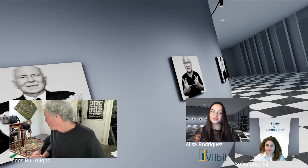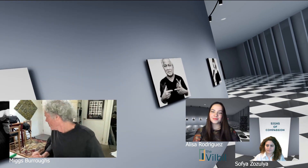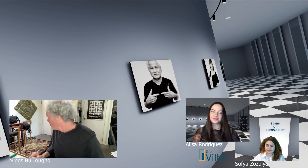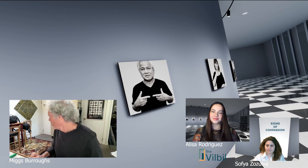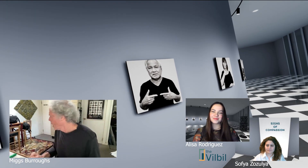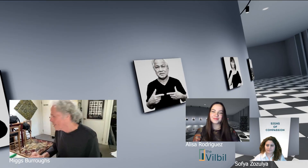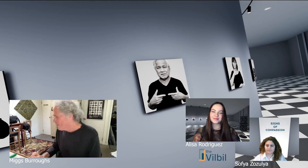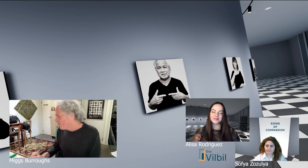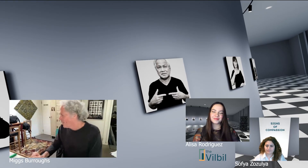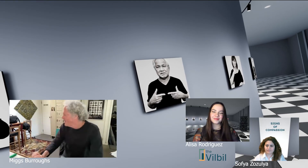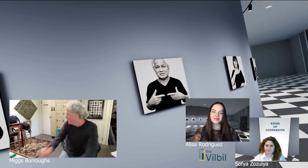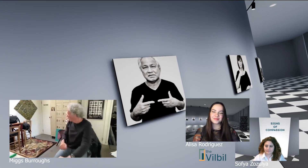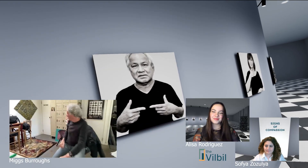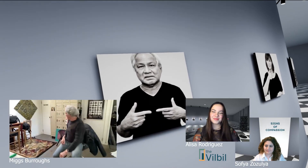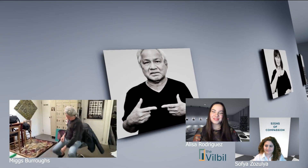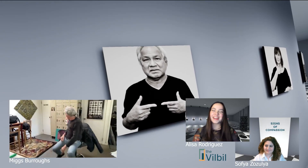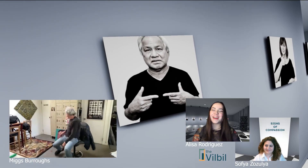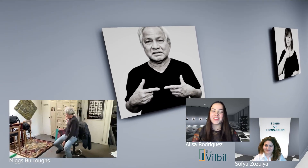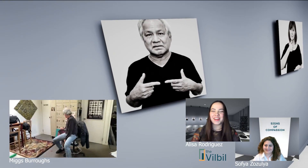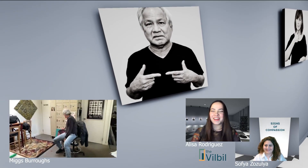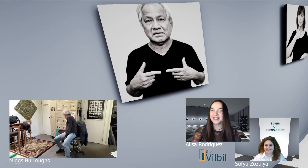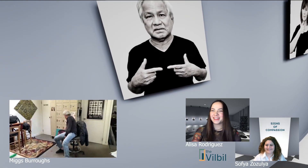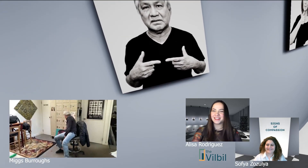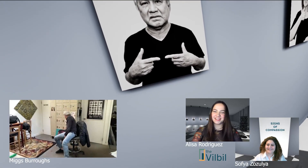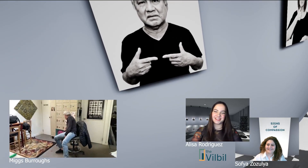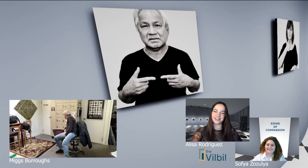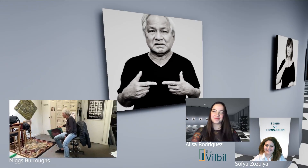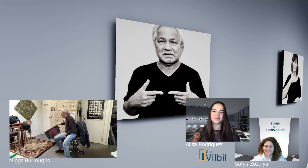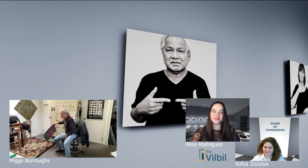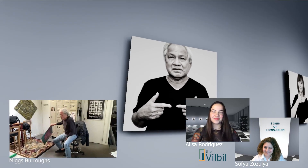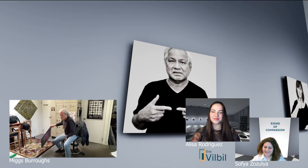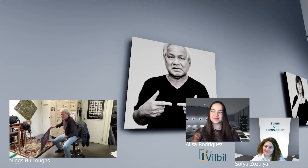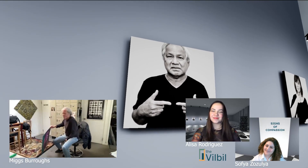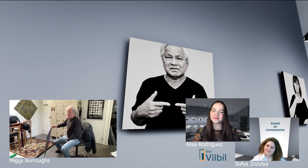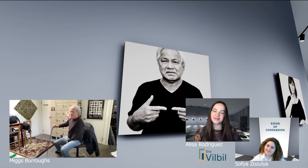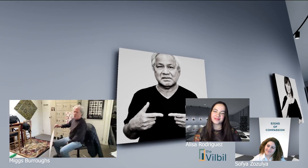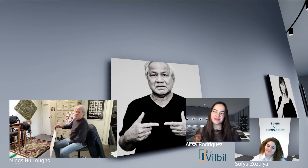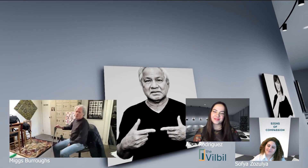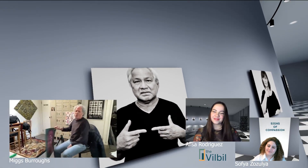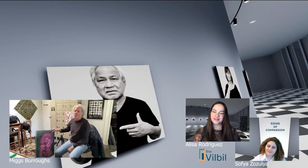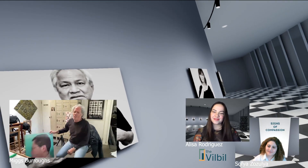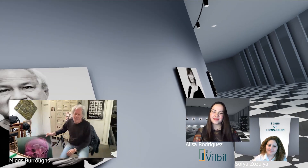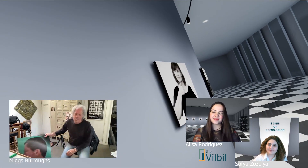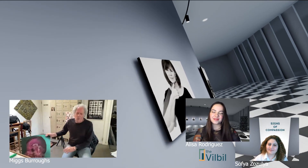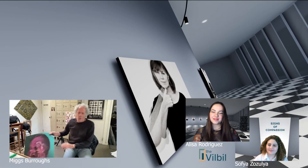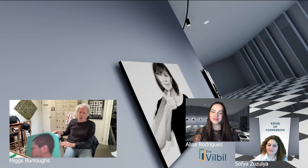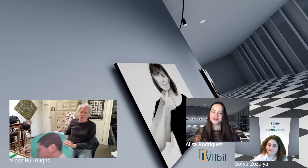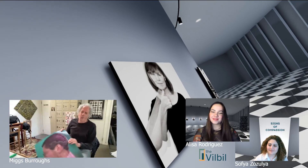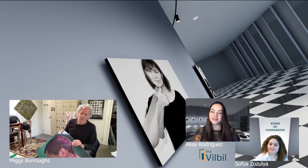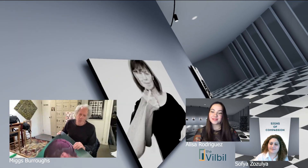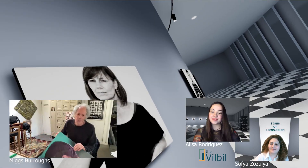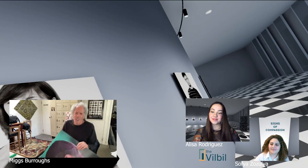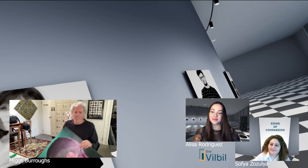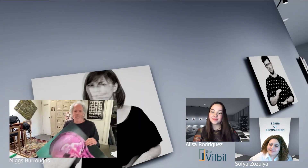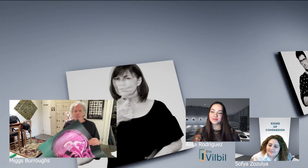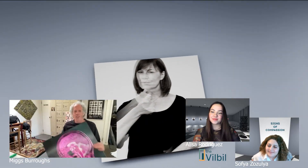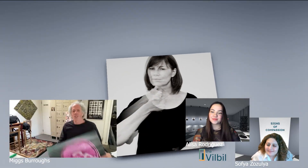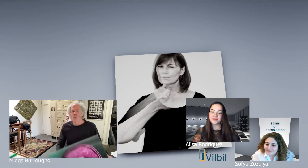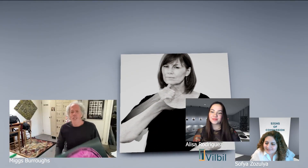I'll be back in a second. Okay. So this is also technology, where art meets technology. So I had